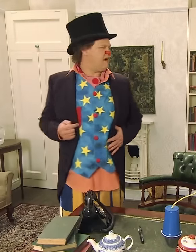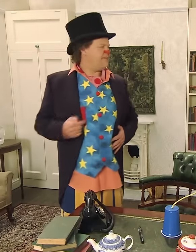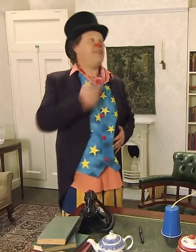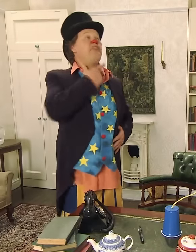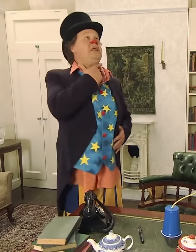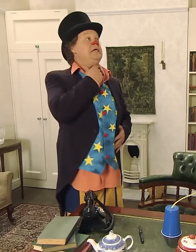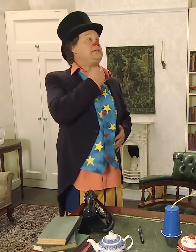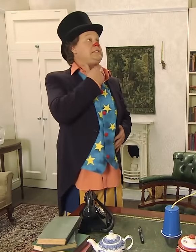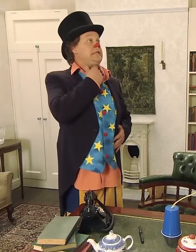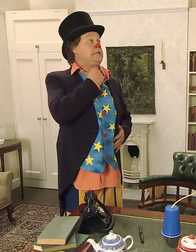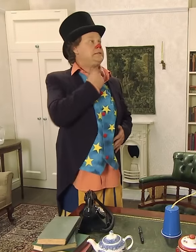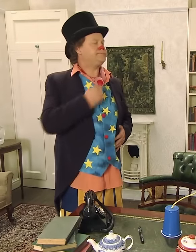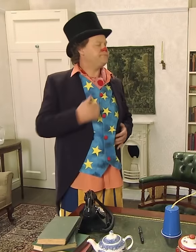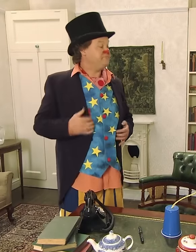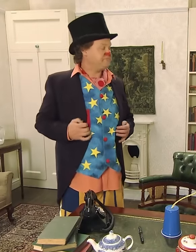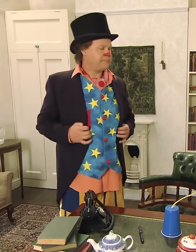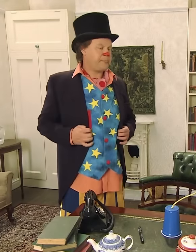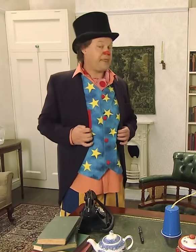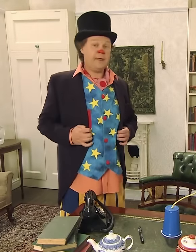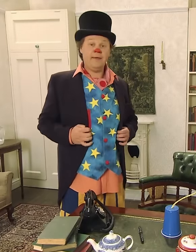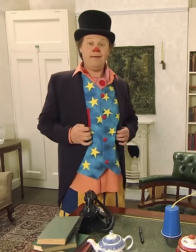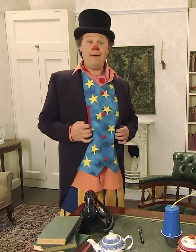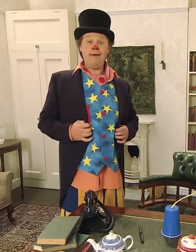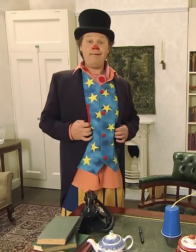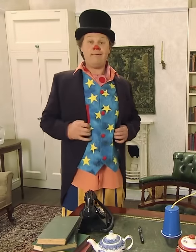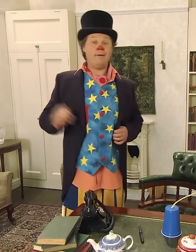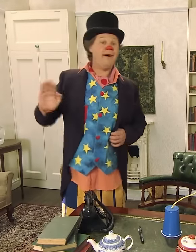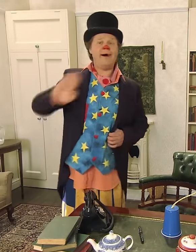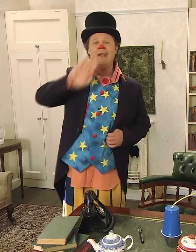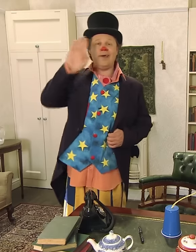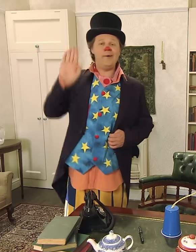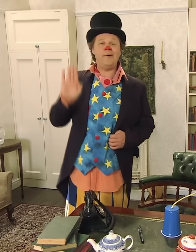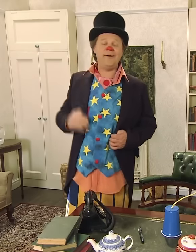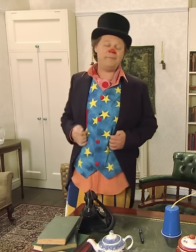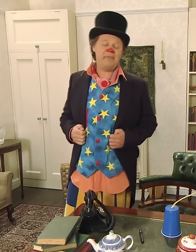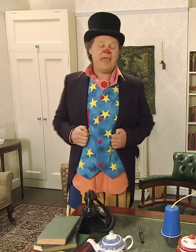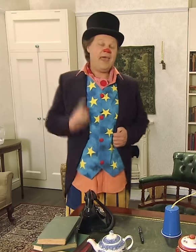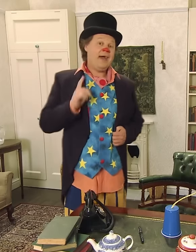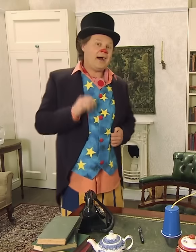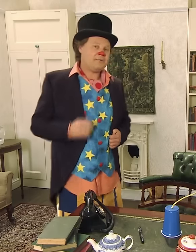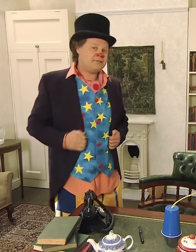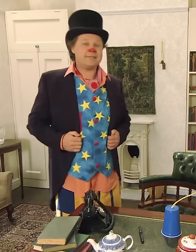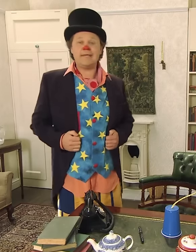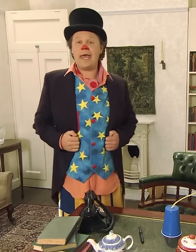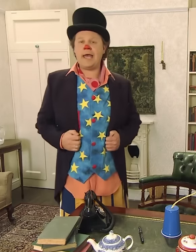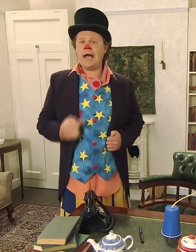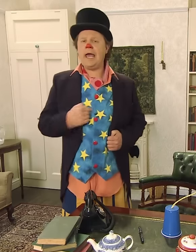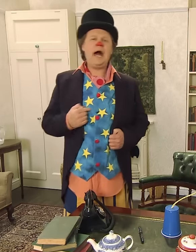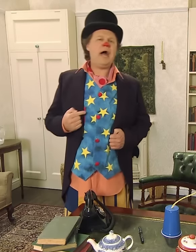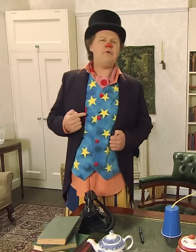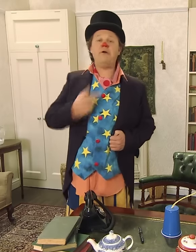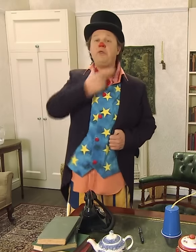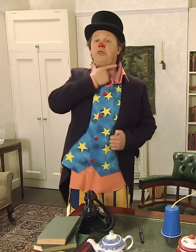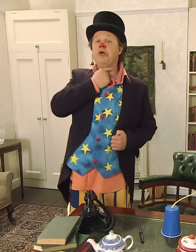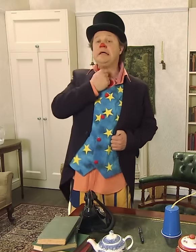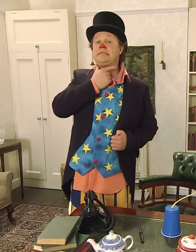Rather thirsty. Hello, Lord Tumble. Oh, hello. I was just saying, I feel